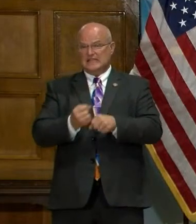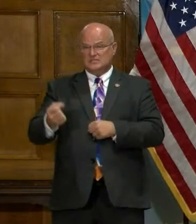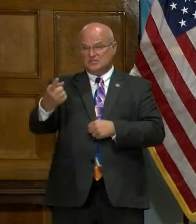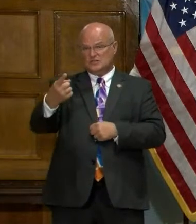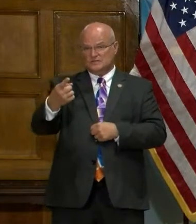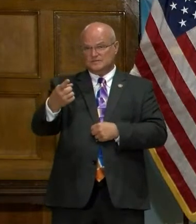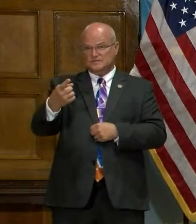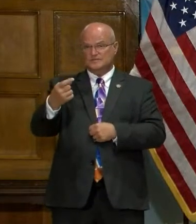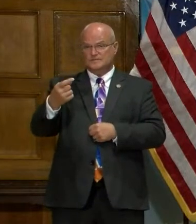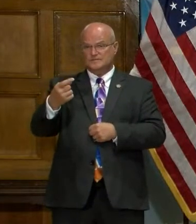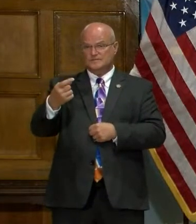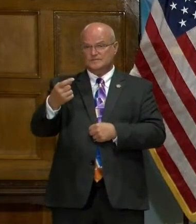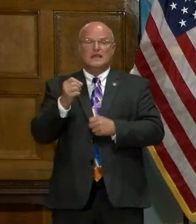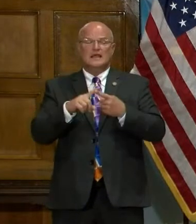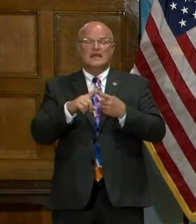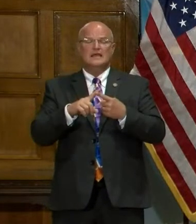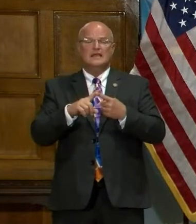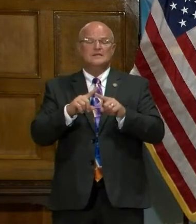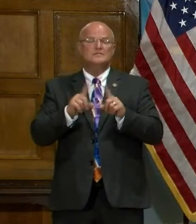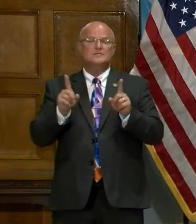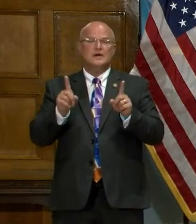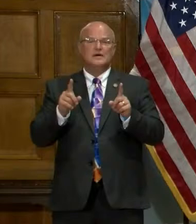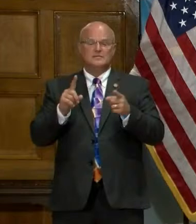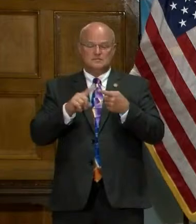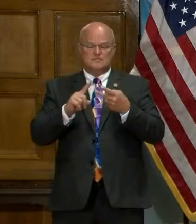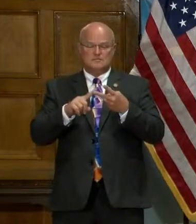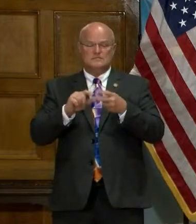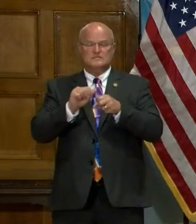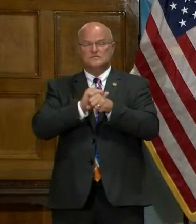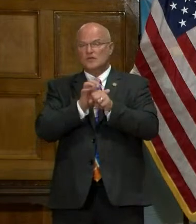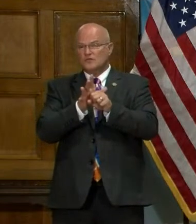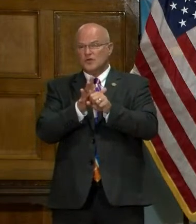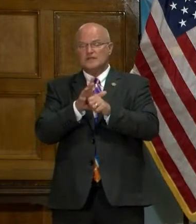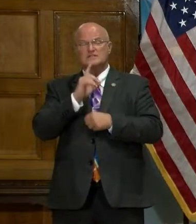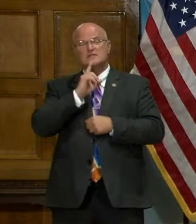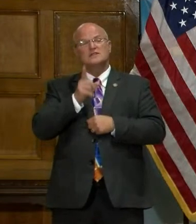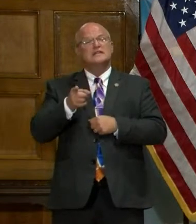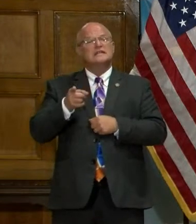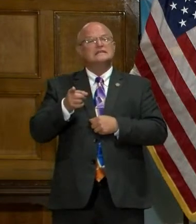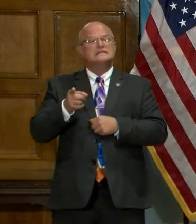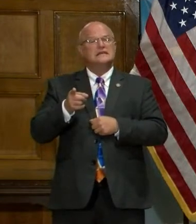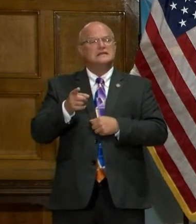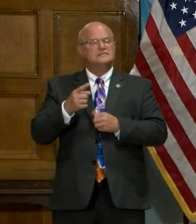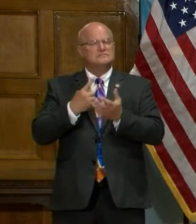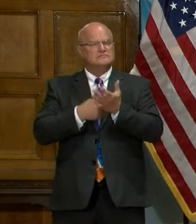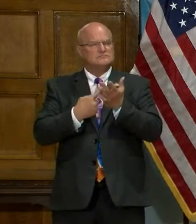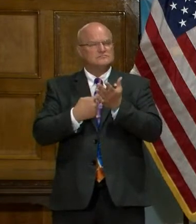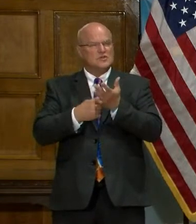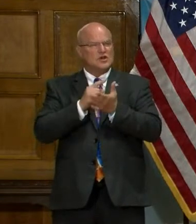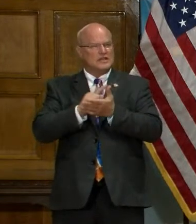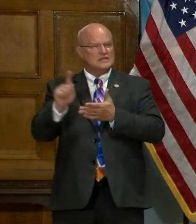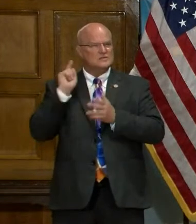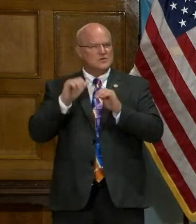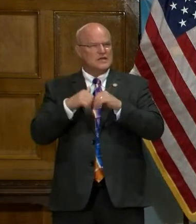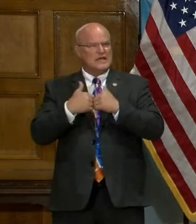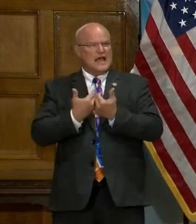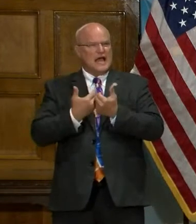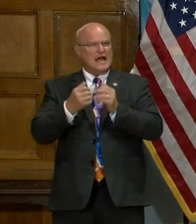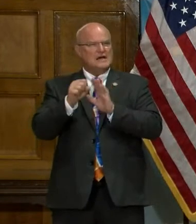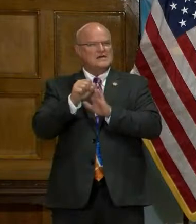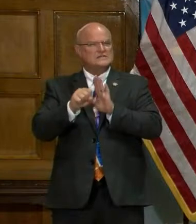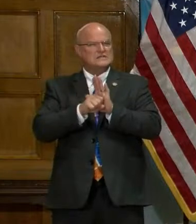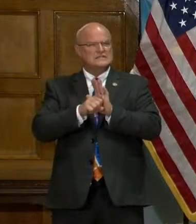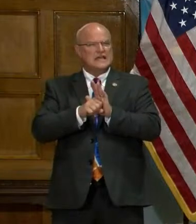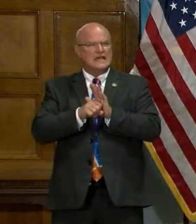year? And my COVID question was, you talked last week about how the